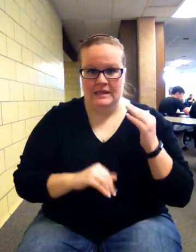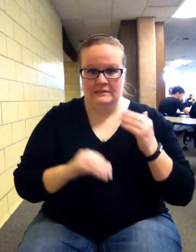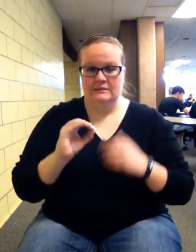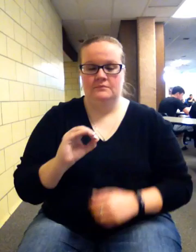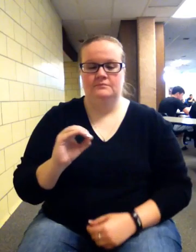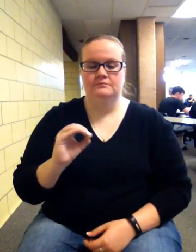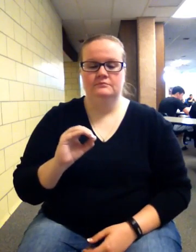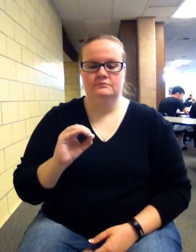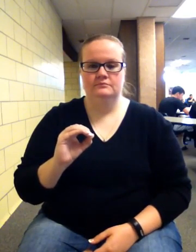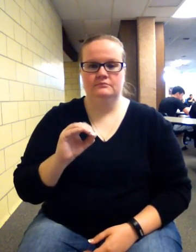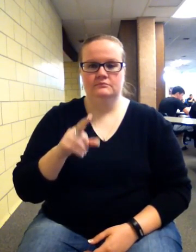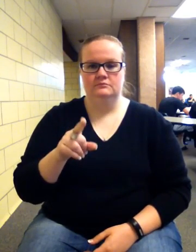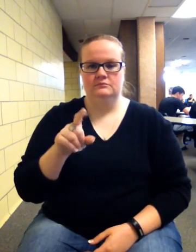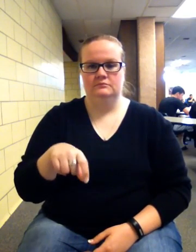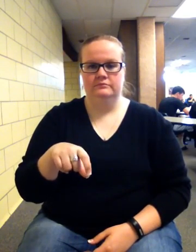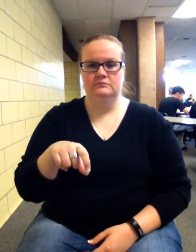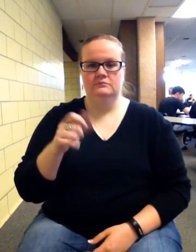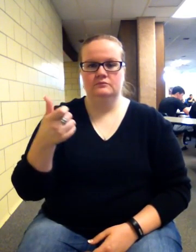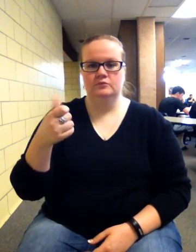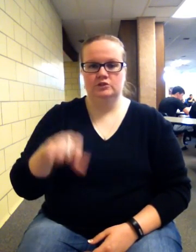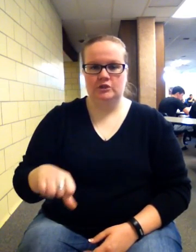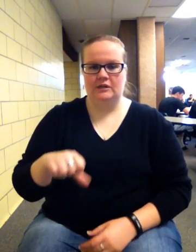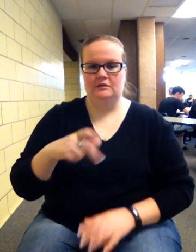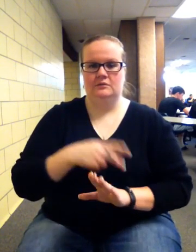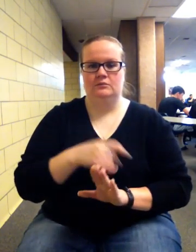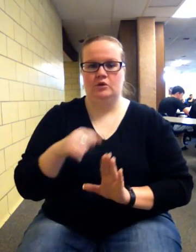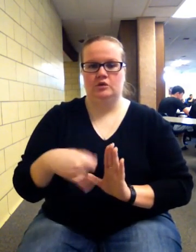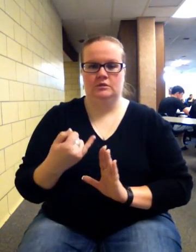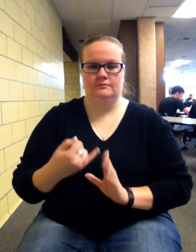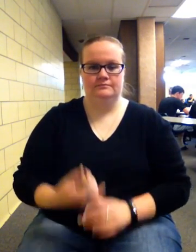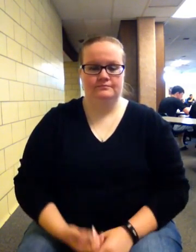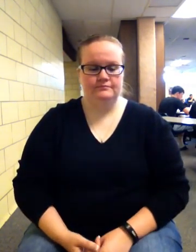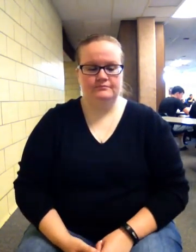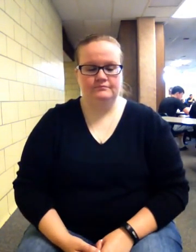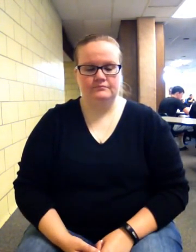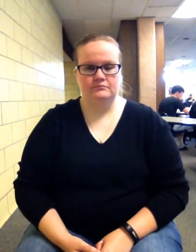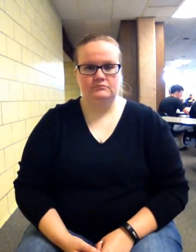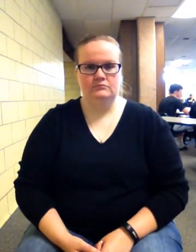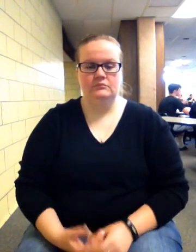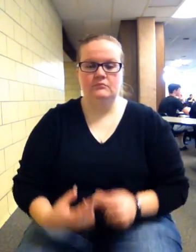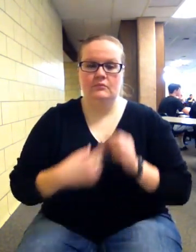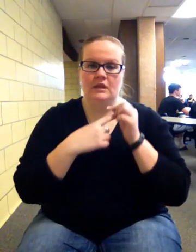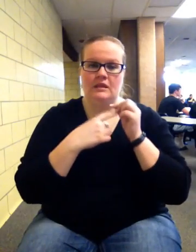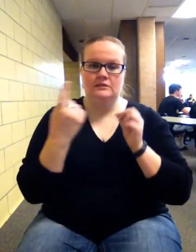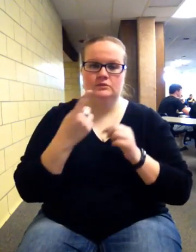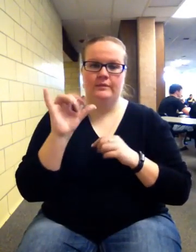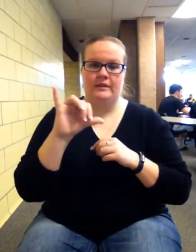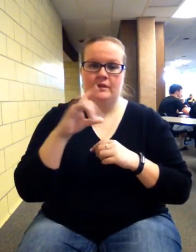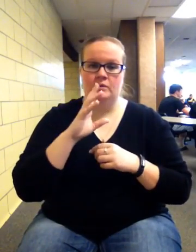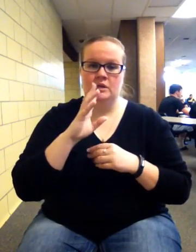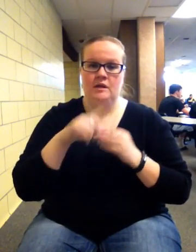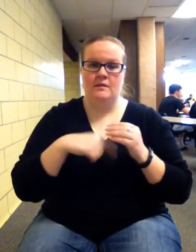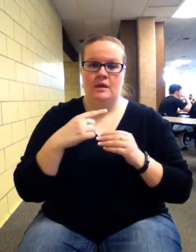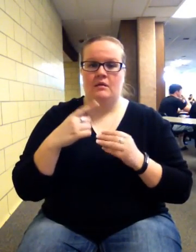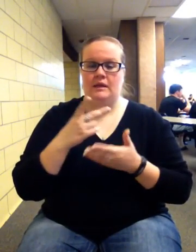you would have to reject the project. Unless it was something like we were talking about, like a parking lot that you might